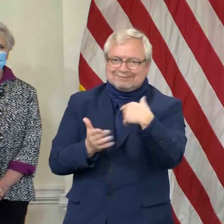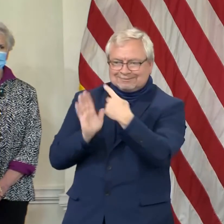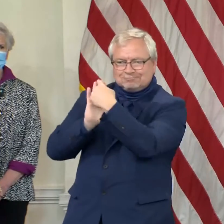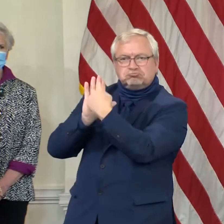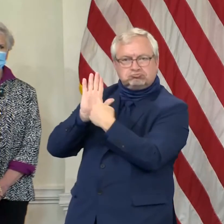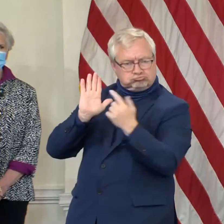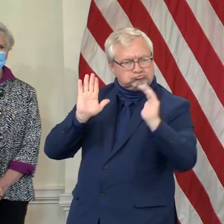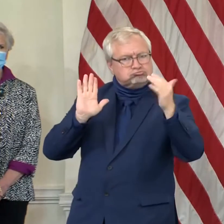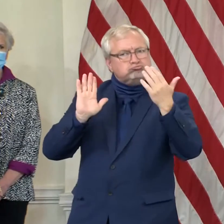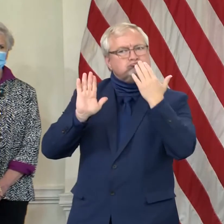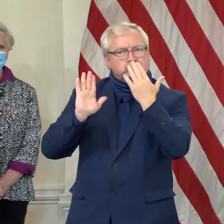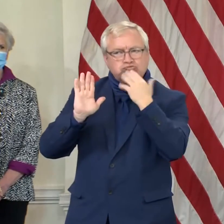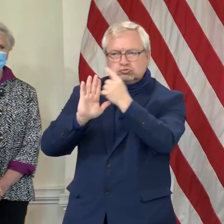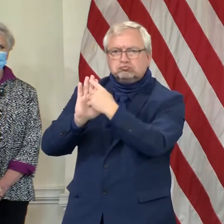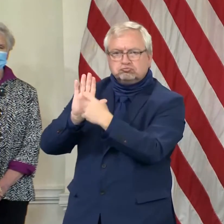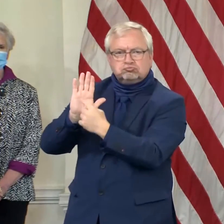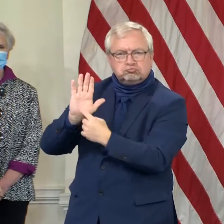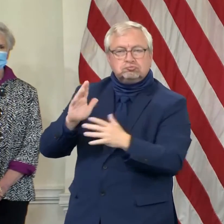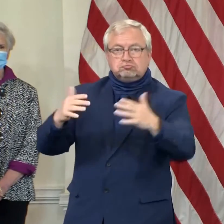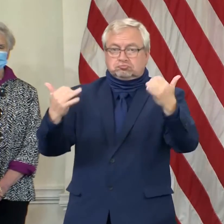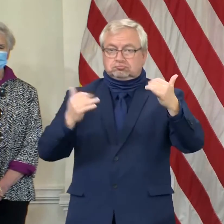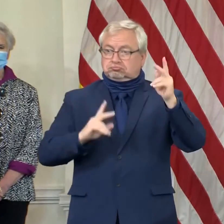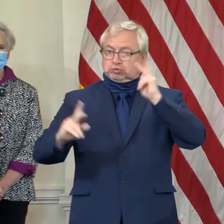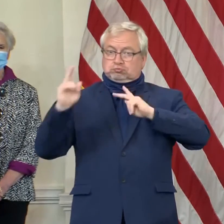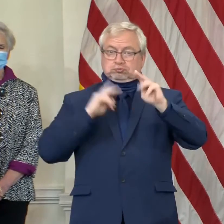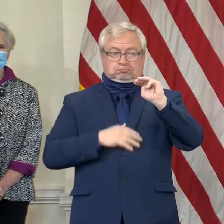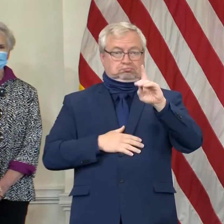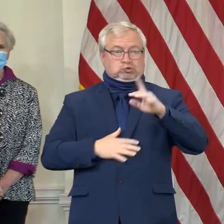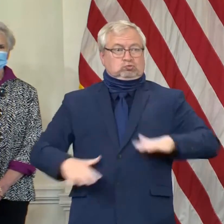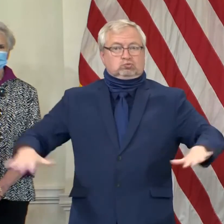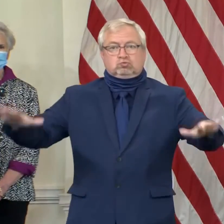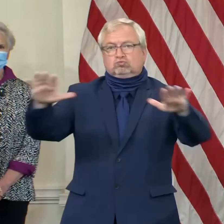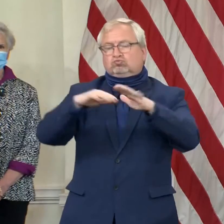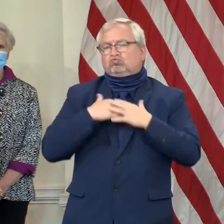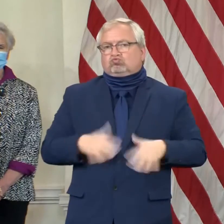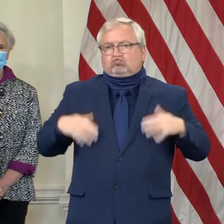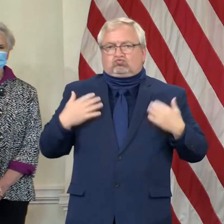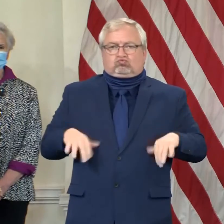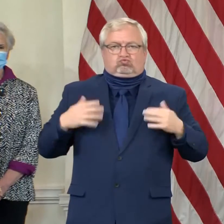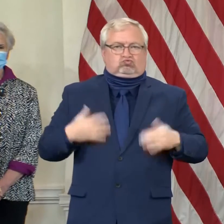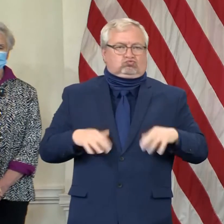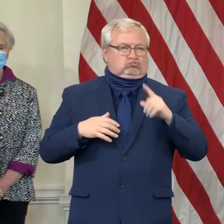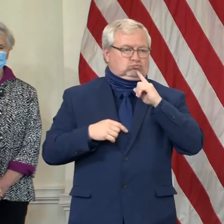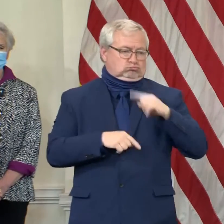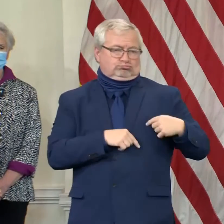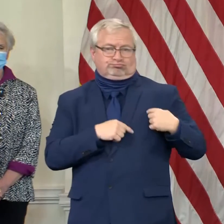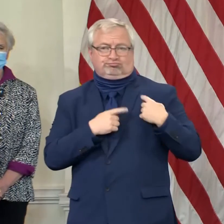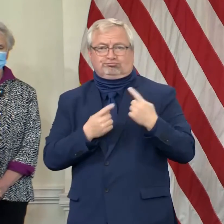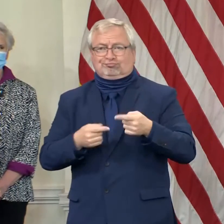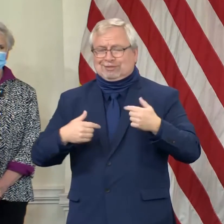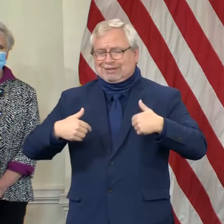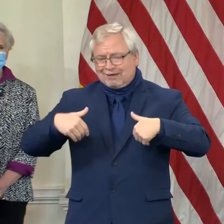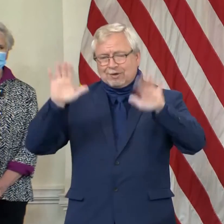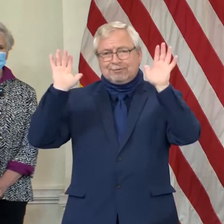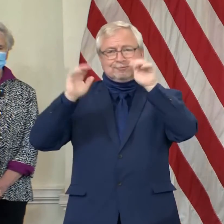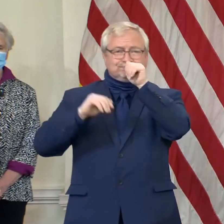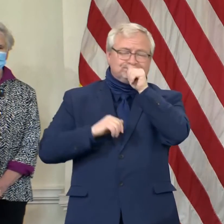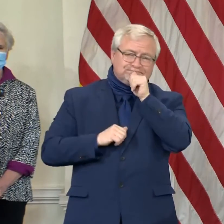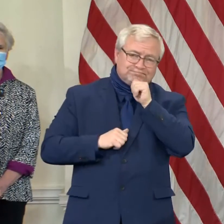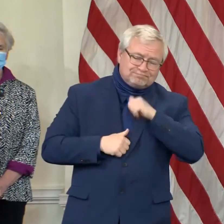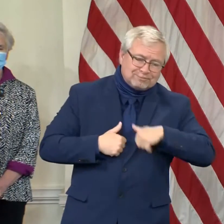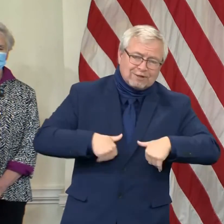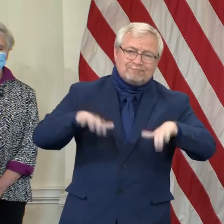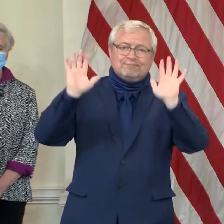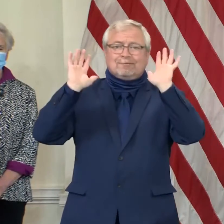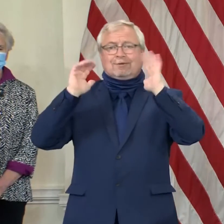Marylanders have made incredible sacrifices in recent weeks, and because of that, thousands of